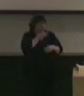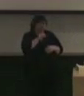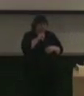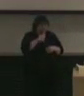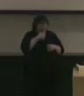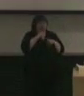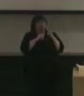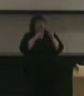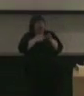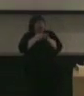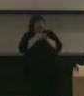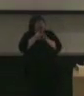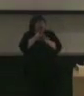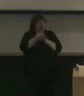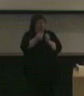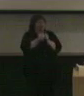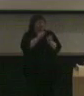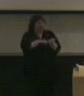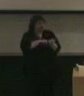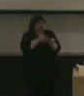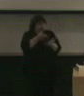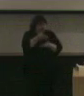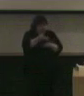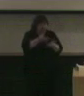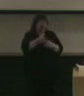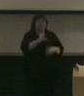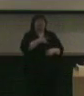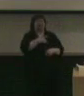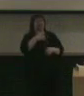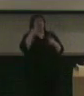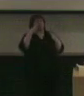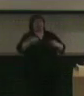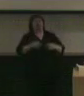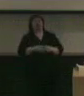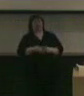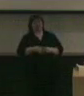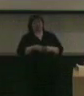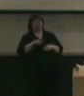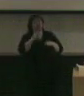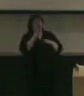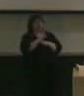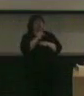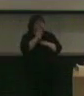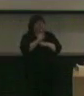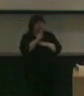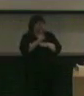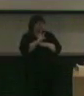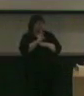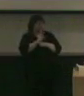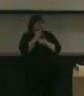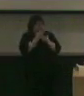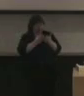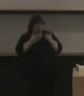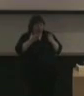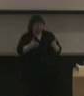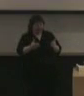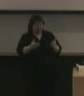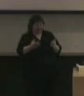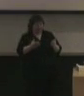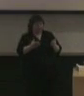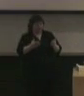expert, but my area with doing nursing informatics, I would say definitely. I think using some way that you can